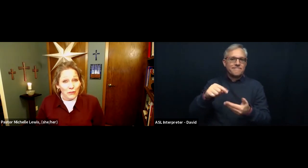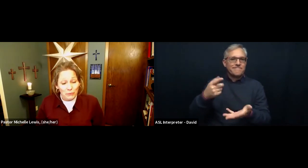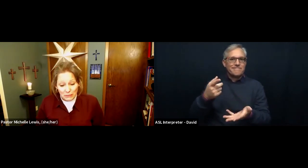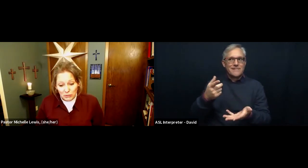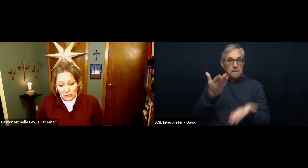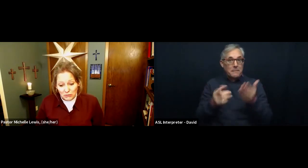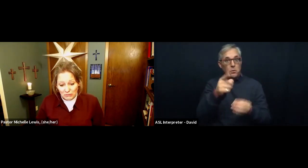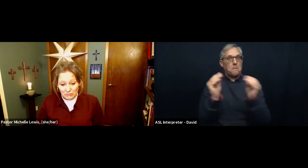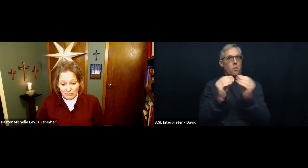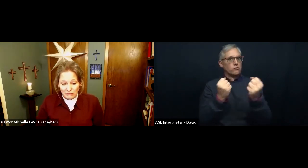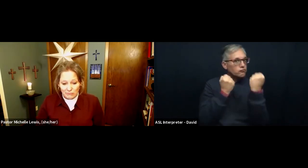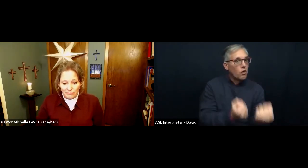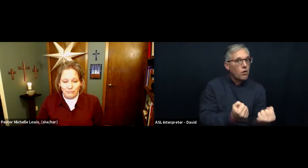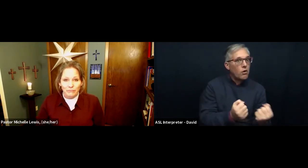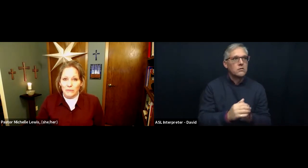over other people?